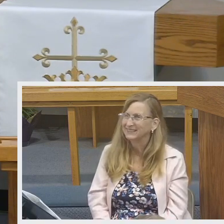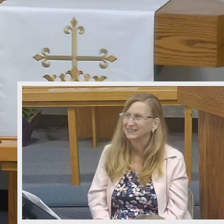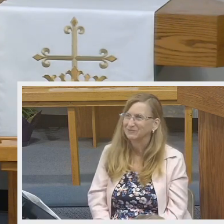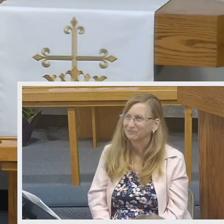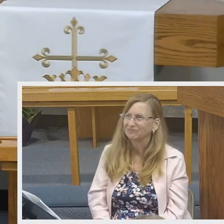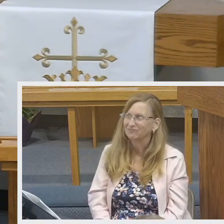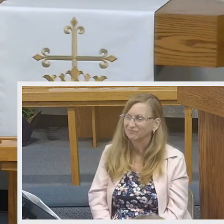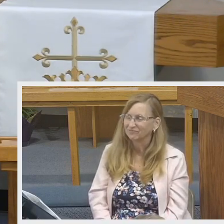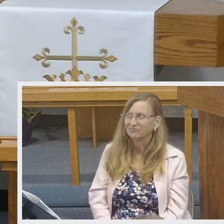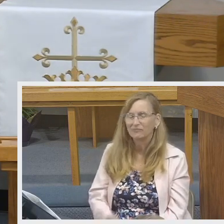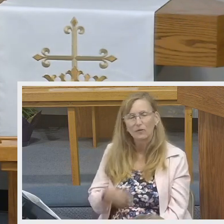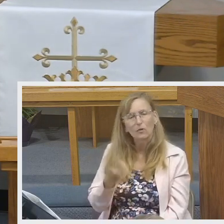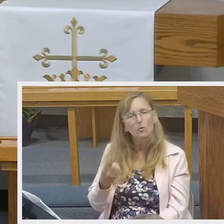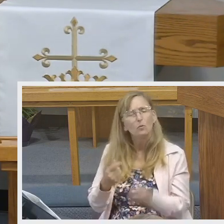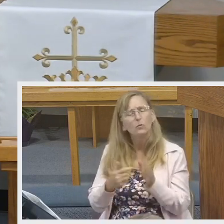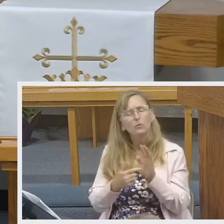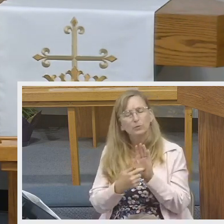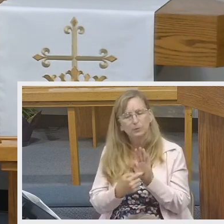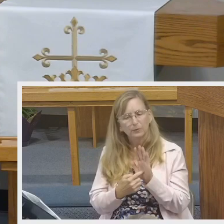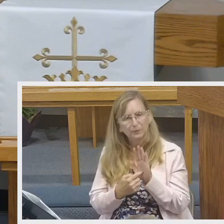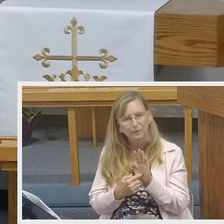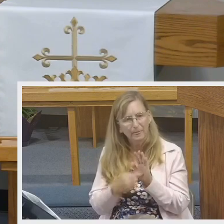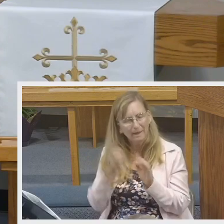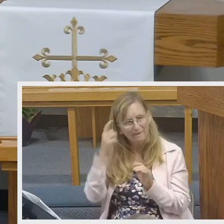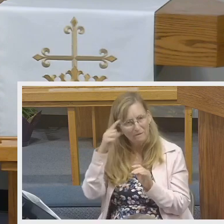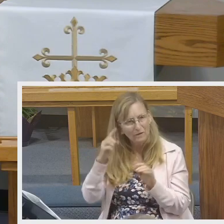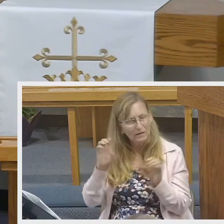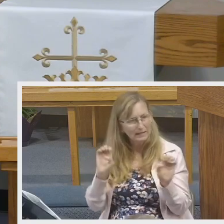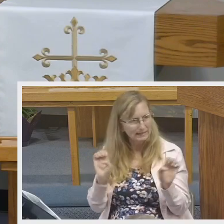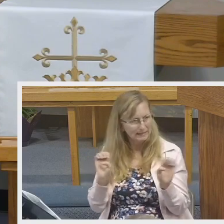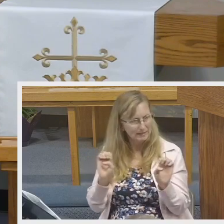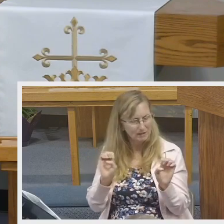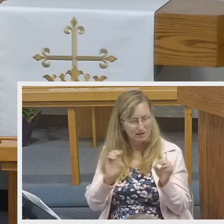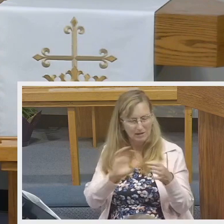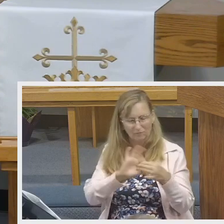One of the symbols for Easter is a broken chain.